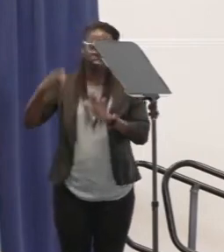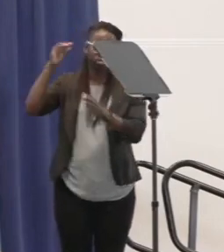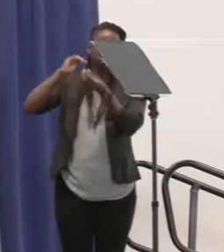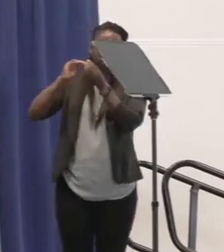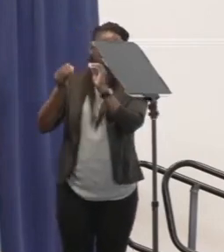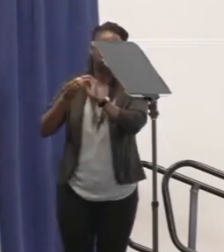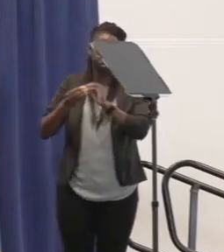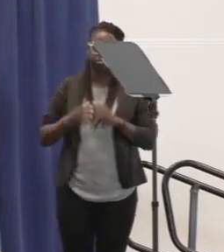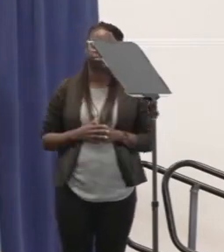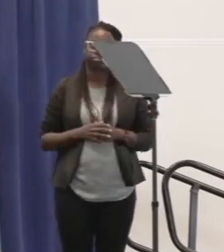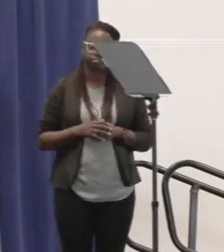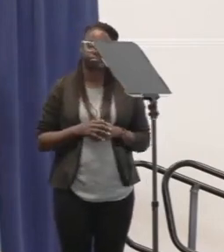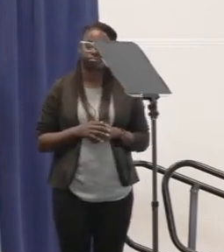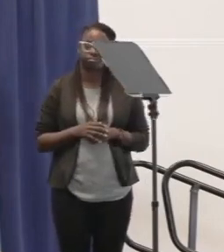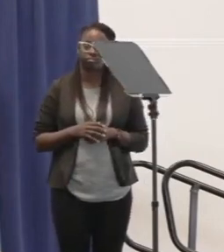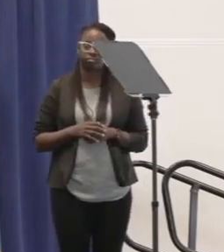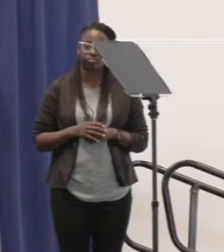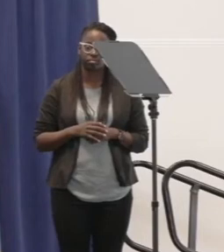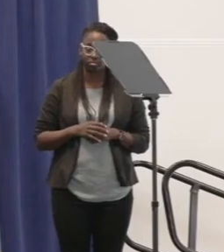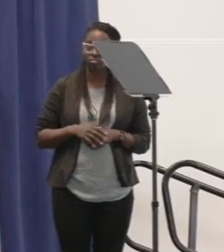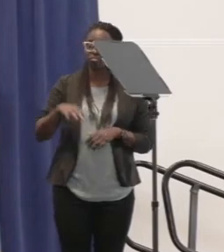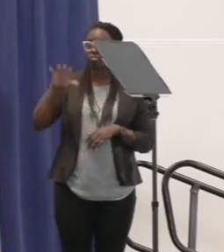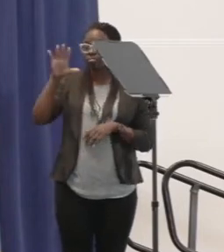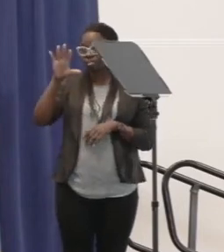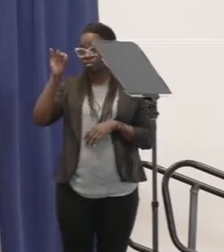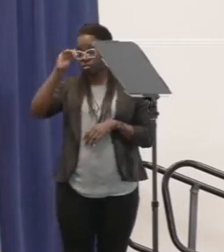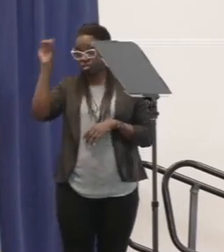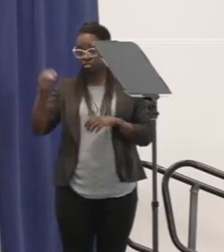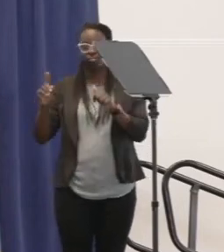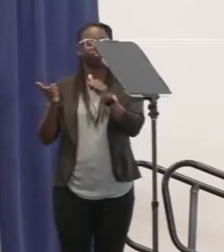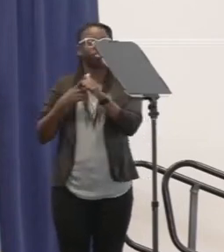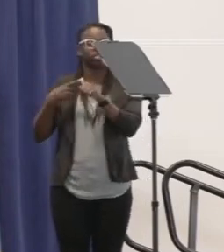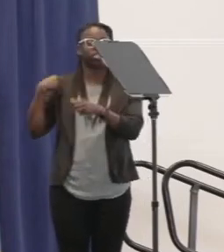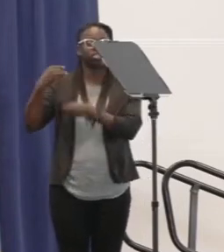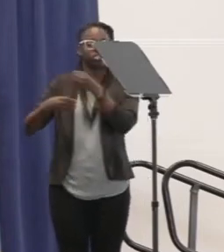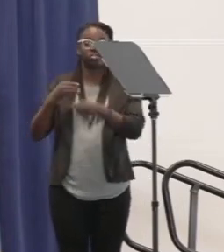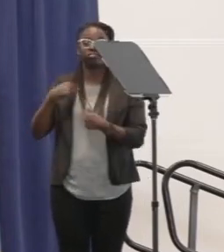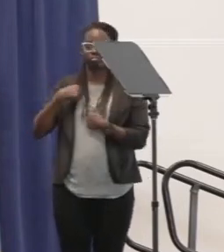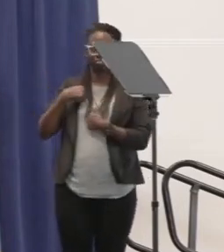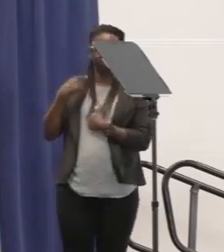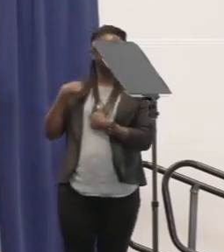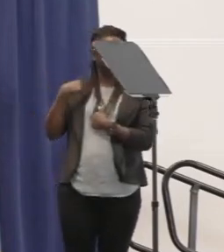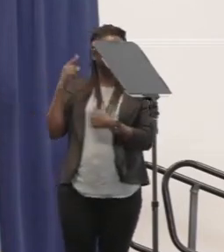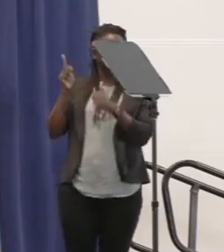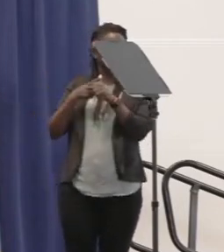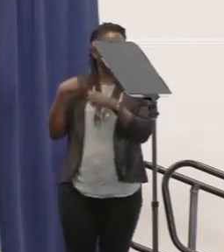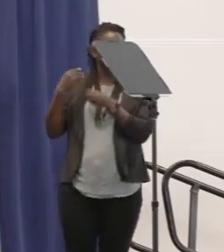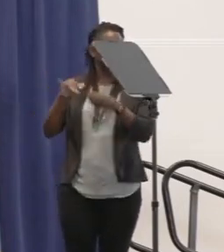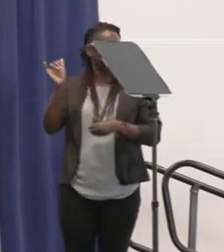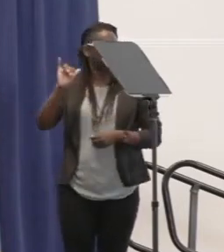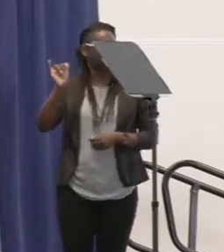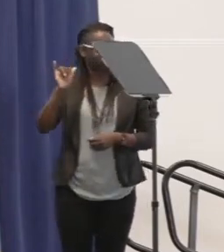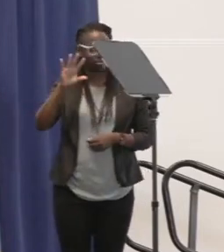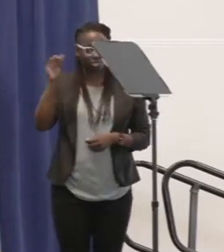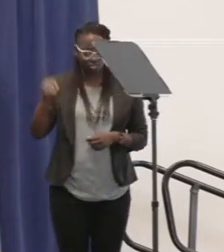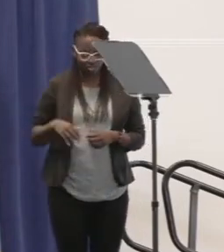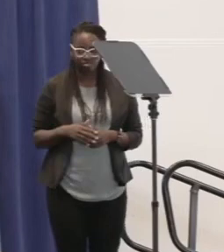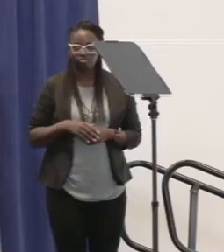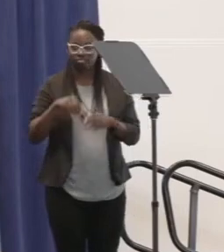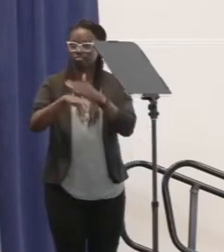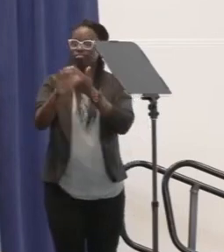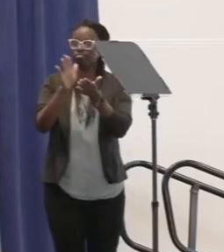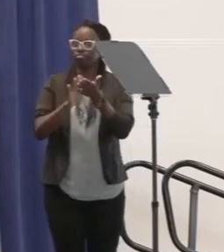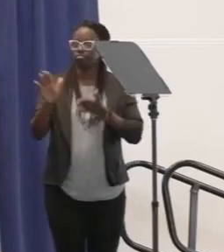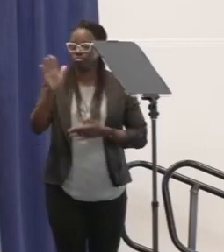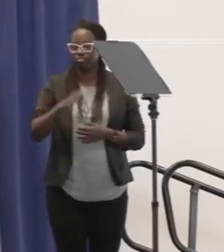59%, like your chancellor, are first generation to college, the first in their families to attend college. I am